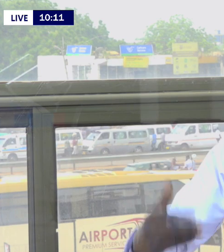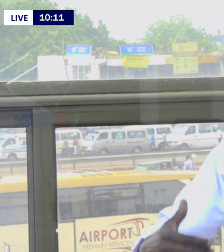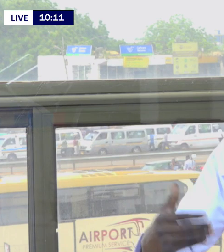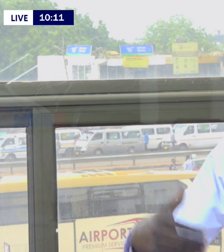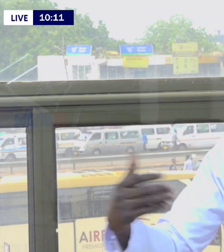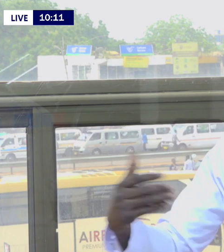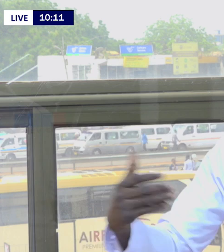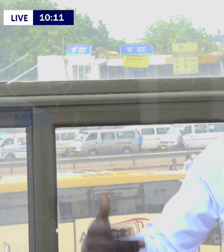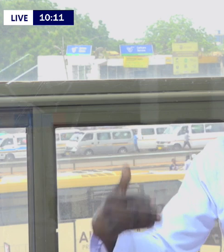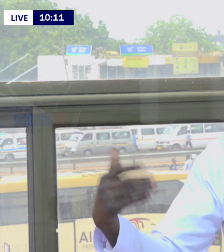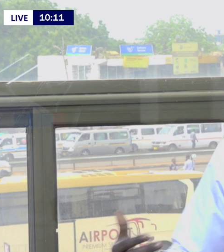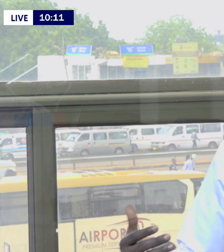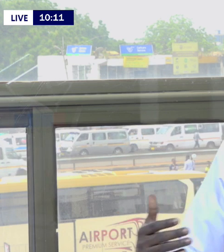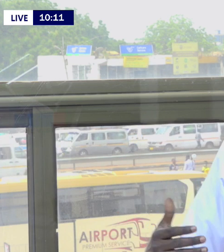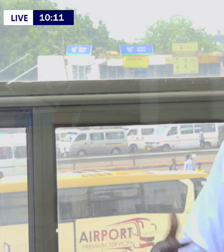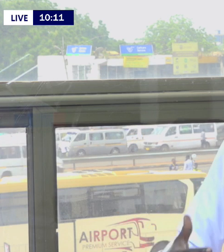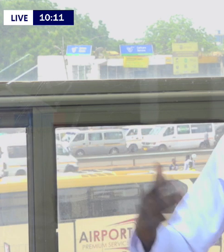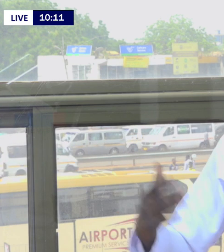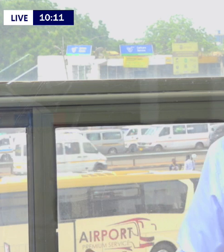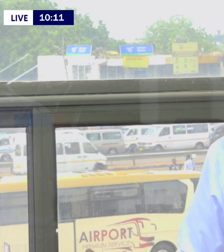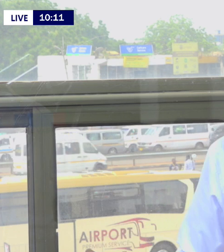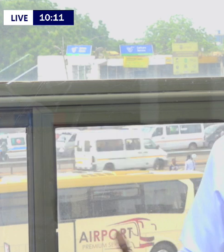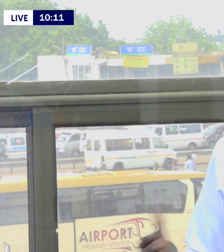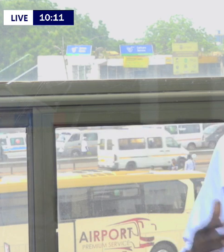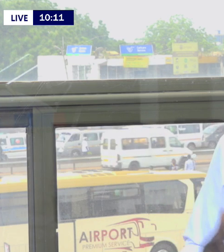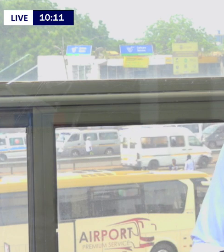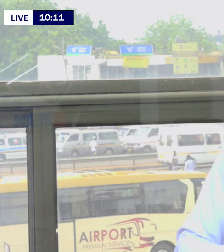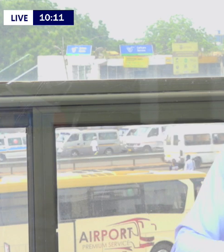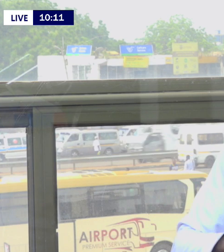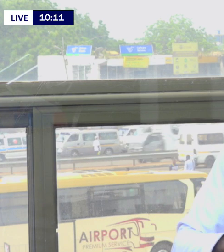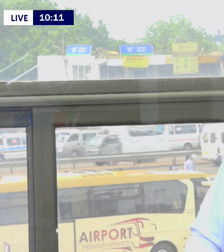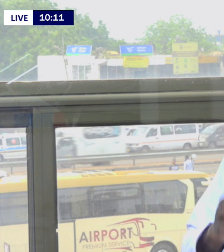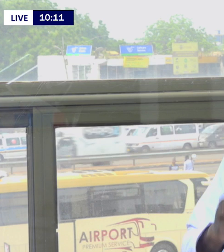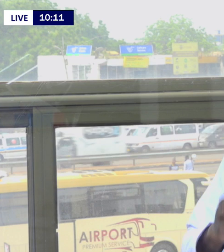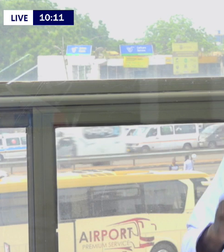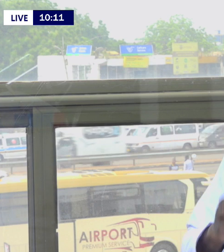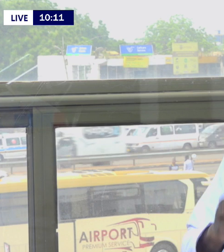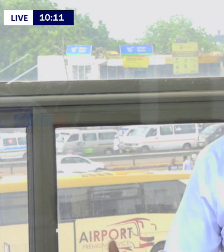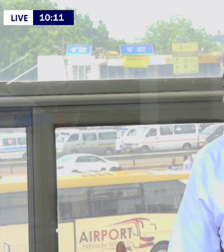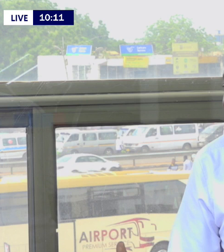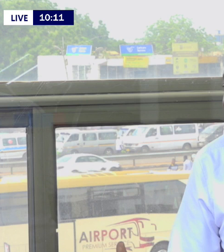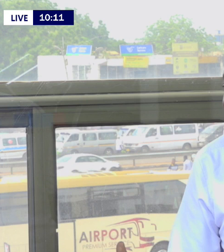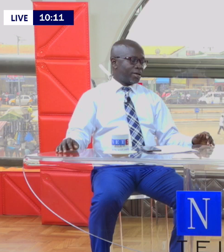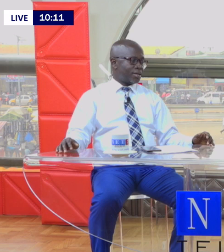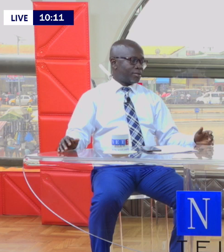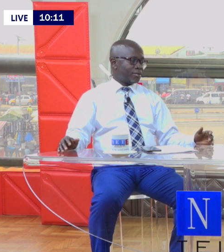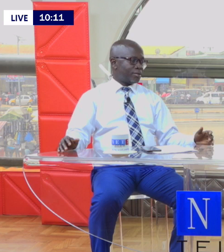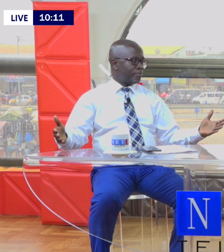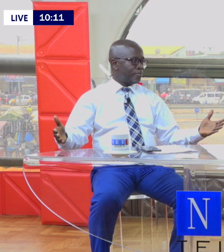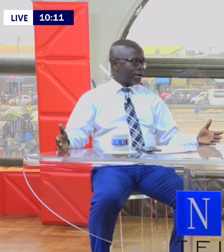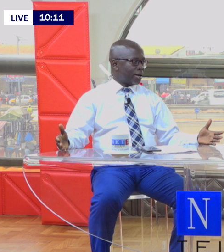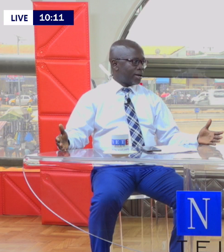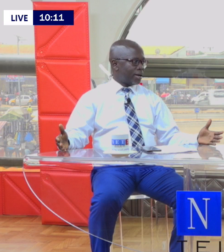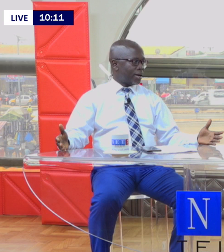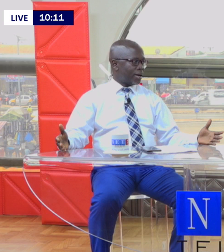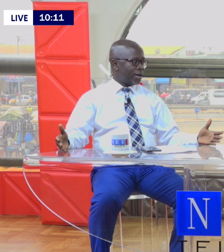a ye be fa so ye di yariana ye ni yariana be ti atna akopin so no abeko ni ba bia na ye be nya no anope na me kan se malaria